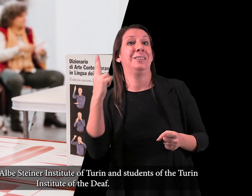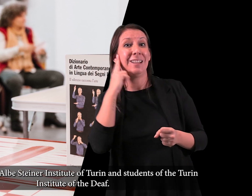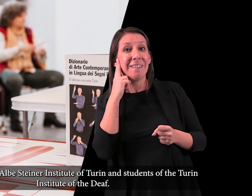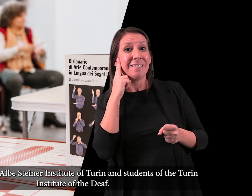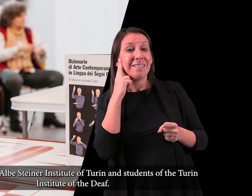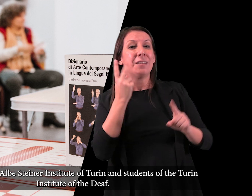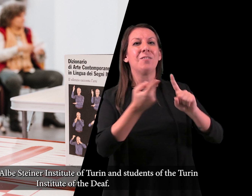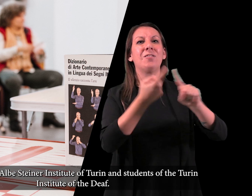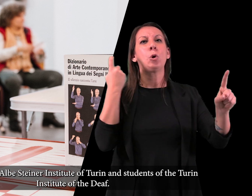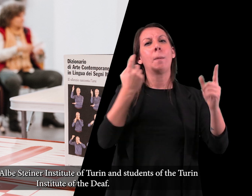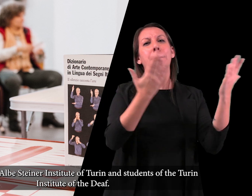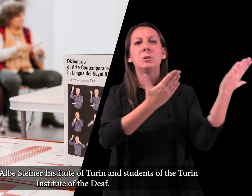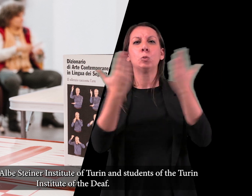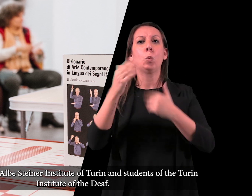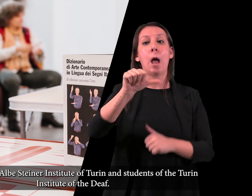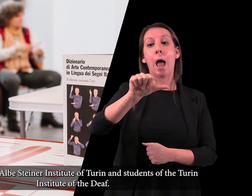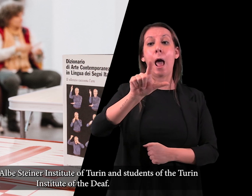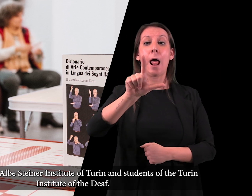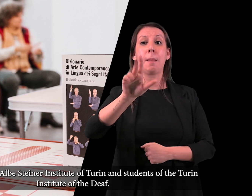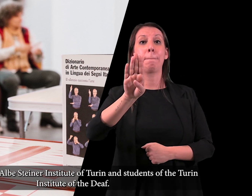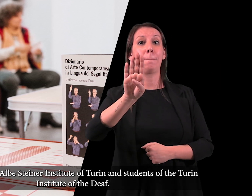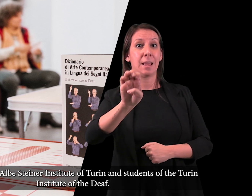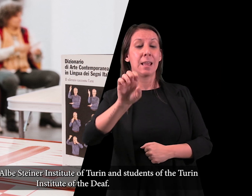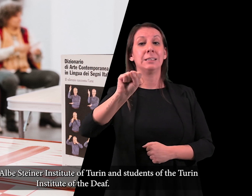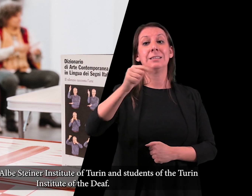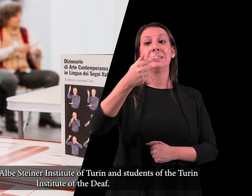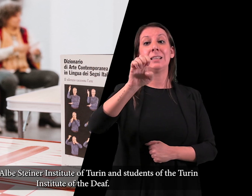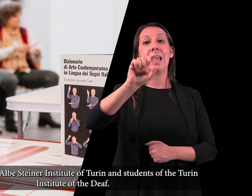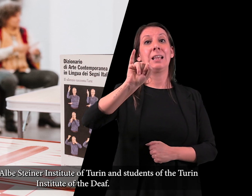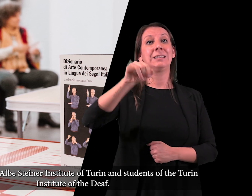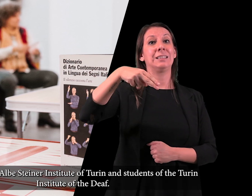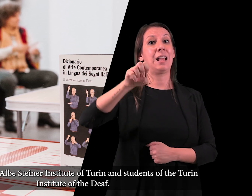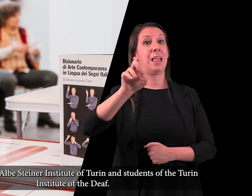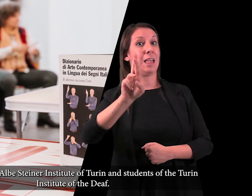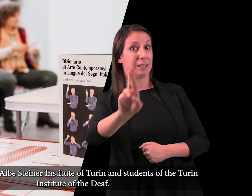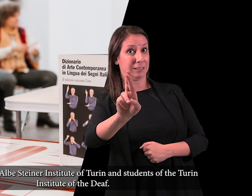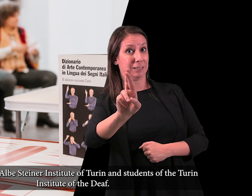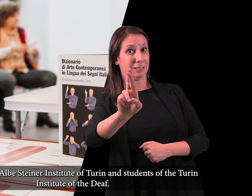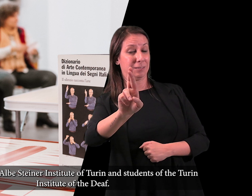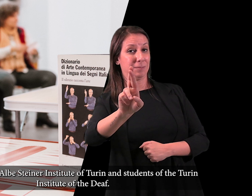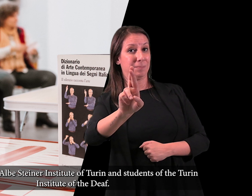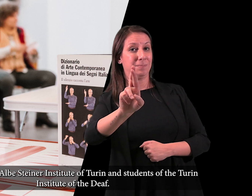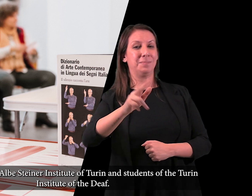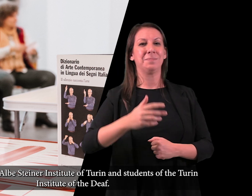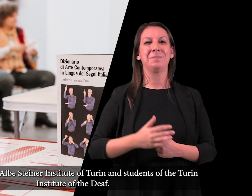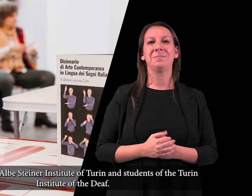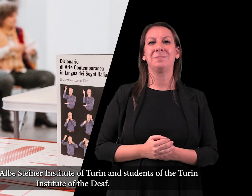Turin and students of the Turin Institute of the Deaf.